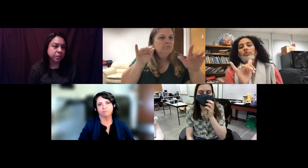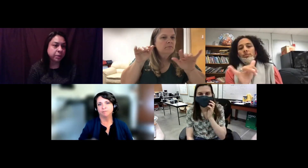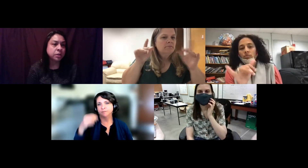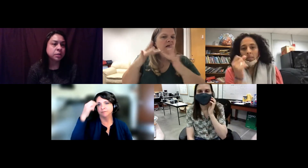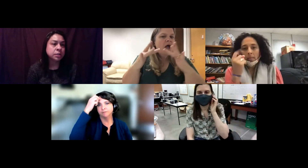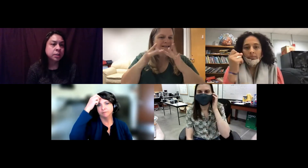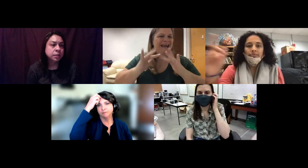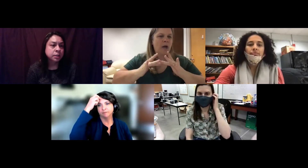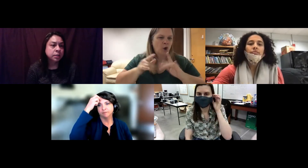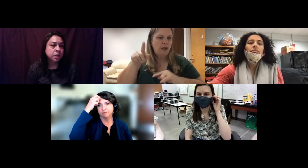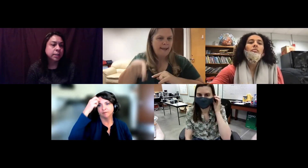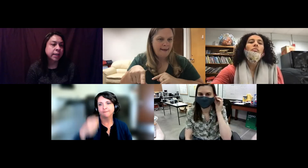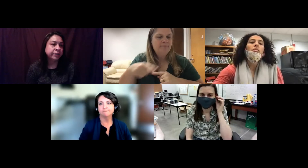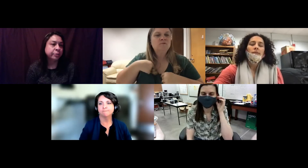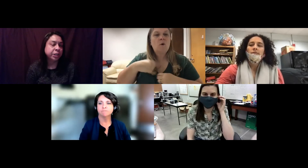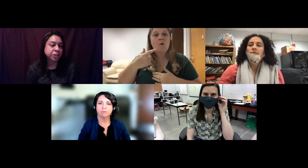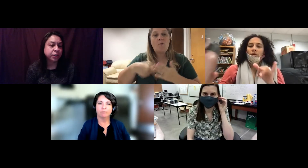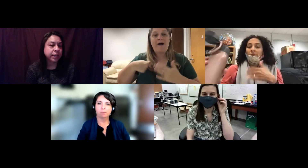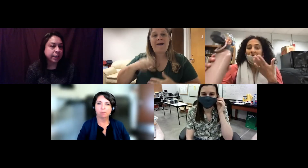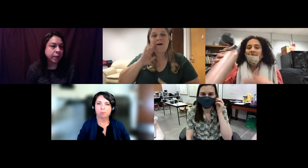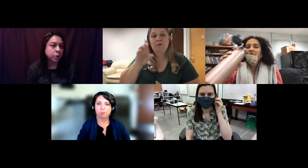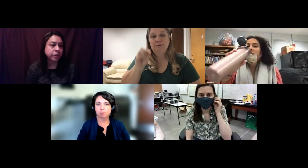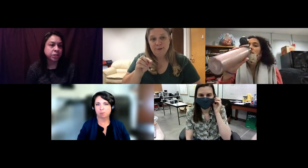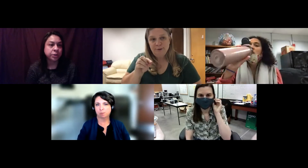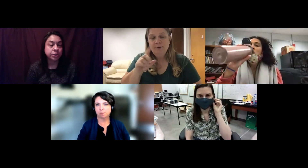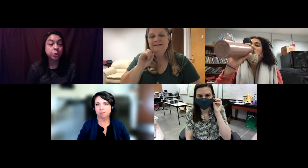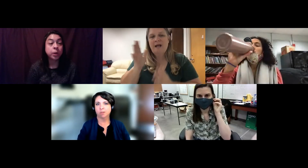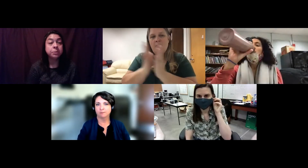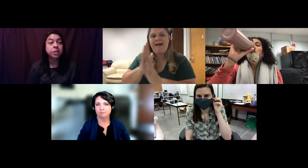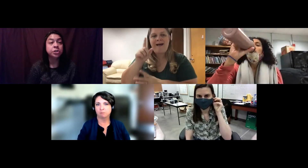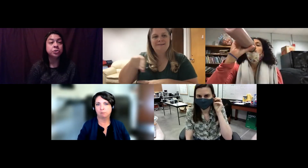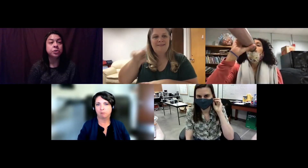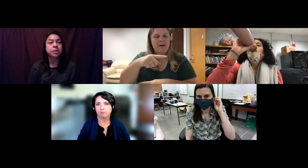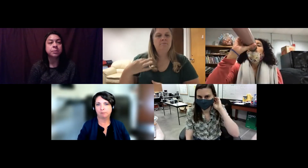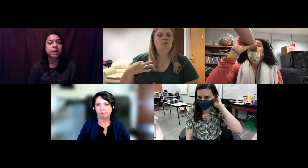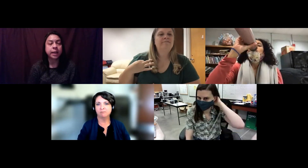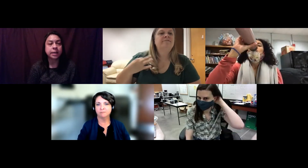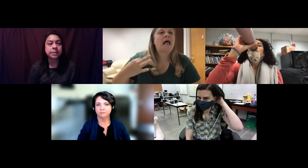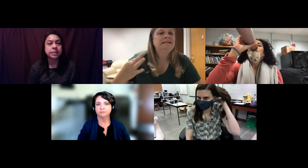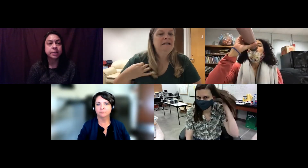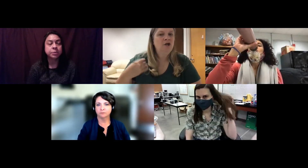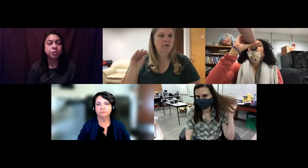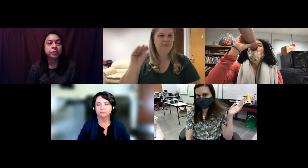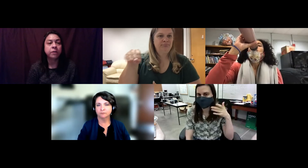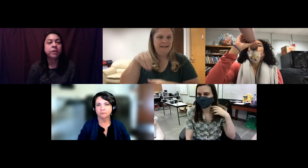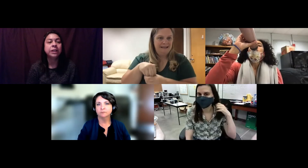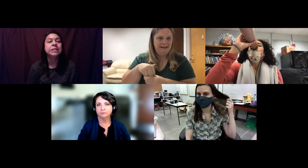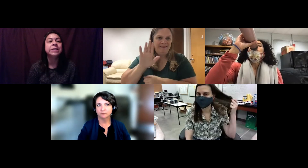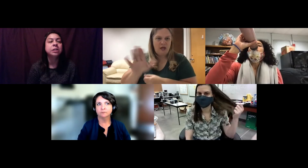other's emails, contact information so that they can network with each other. So what I'm going to do is I'm going to ask them